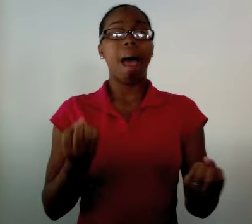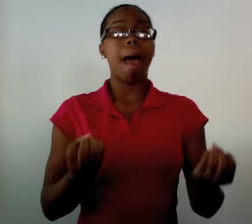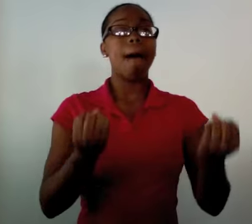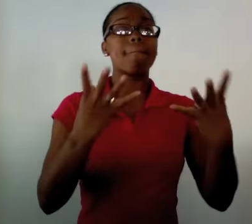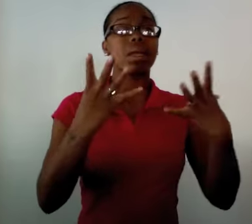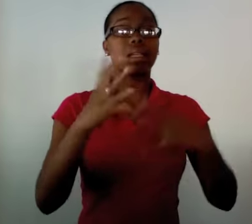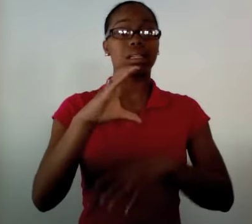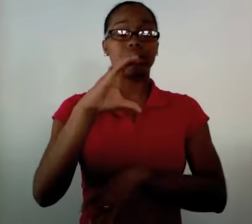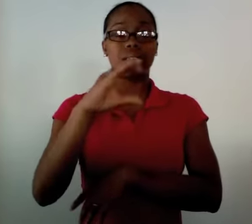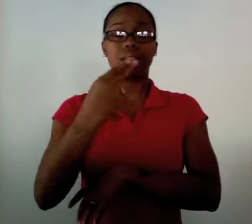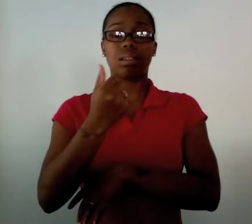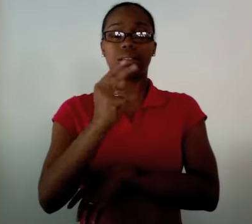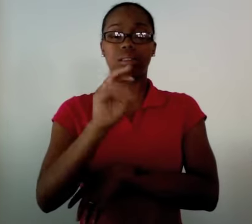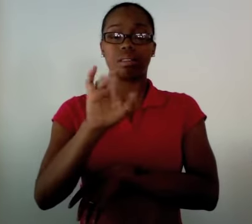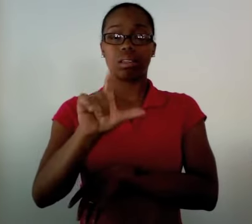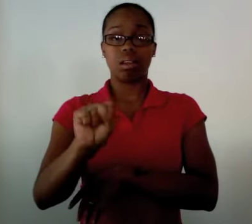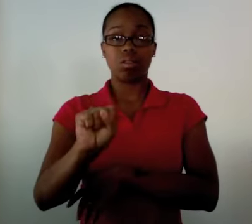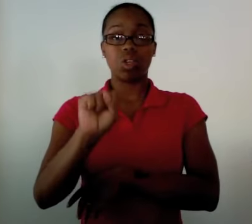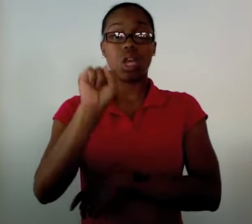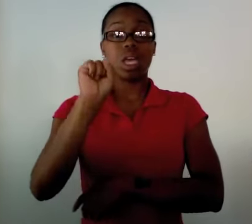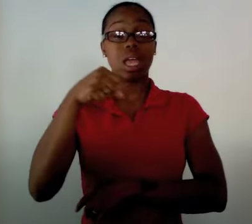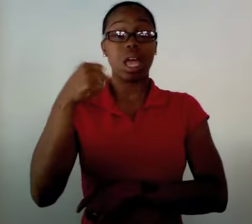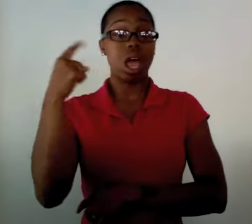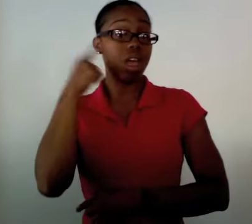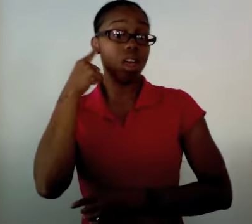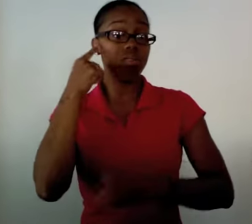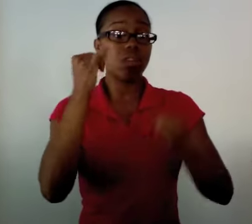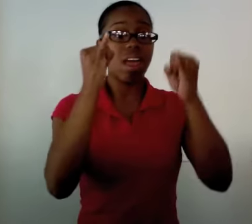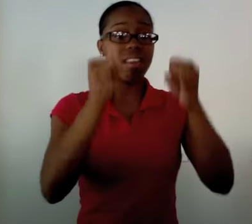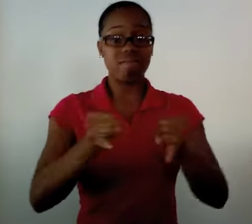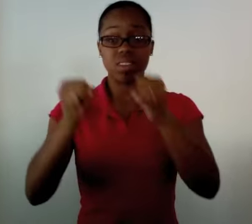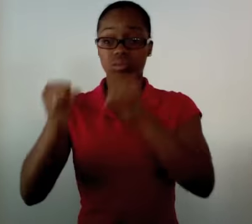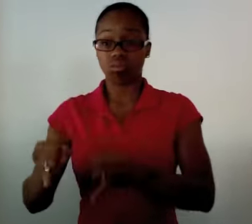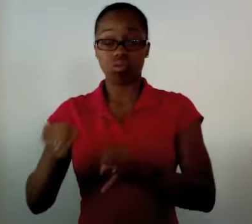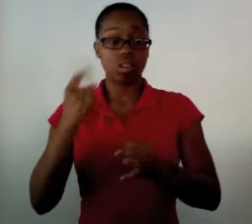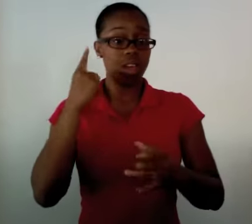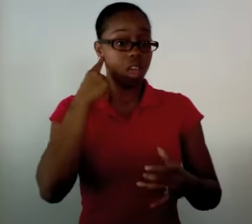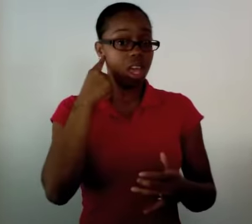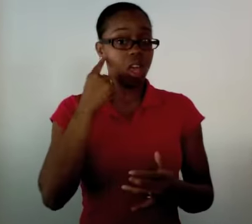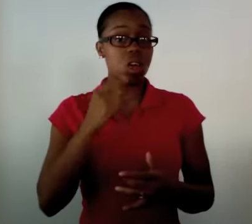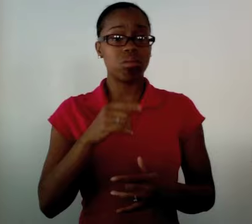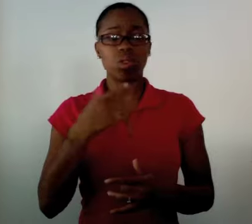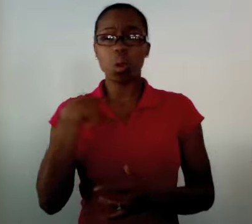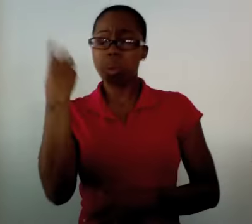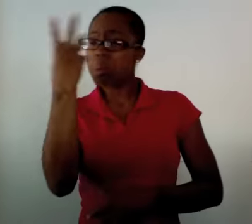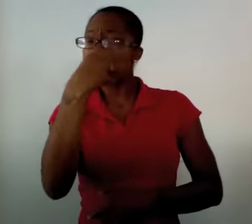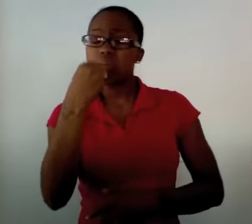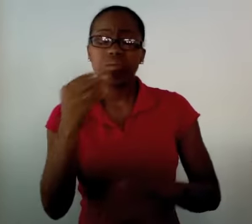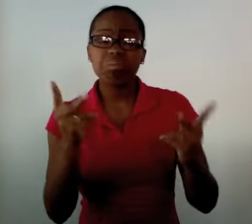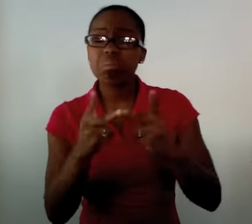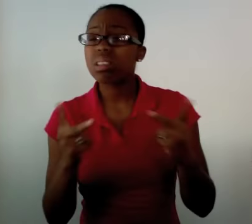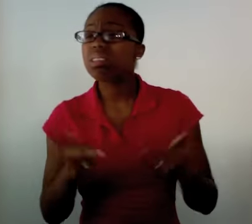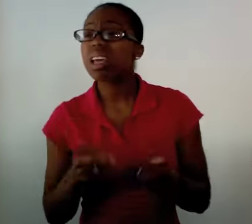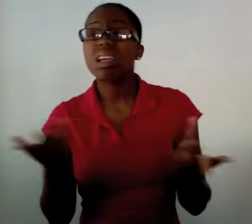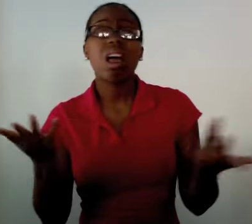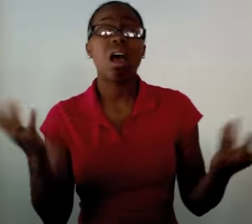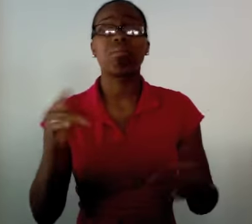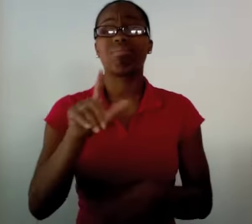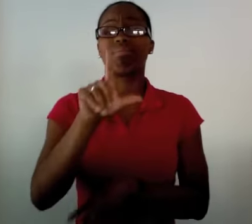hear? How many individual channels in that mix am I listening to? You can do it in a beautiful place as well, like a lake. How many birds am I